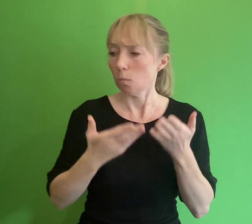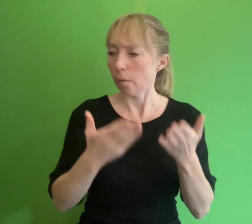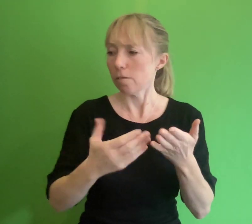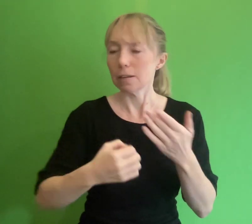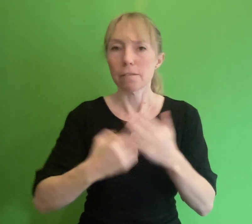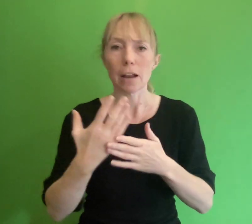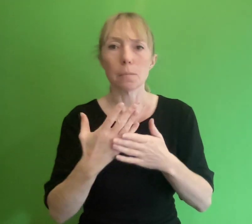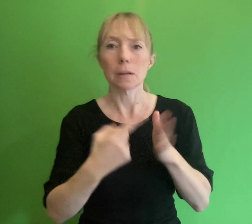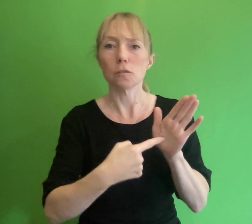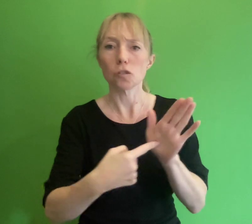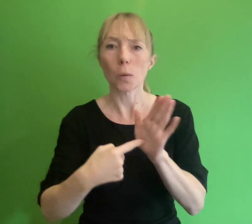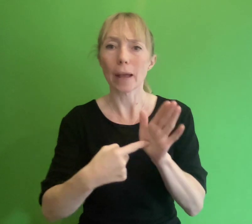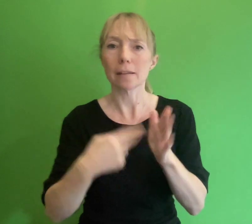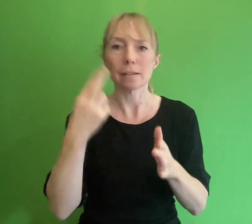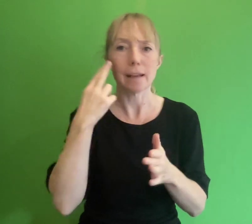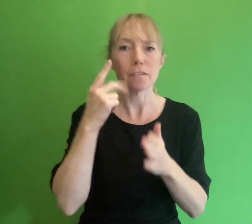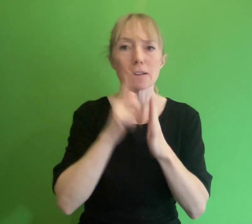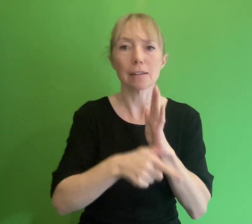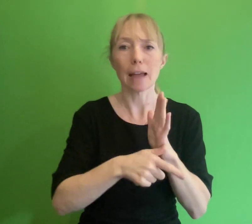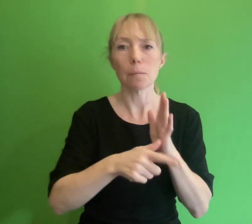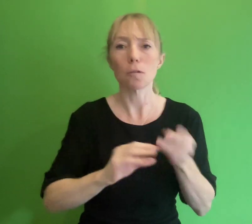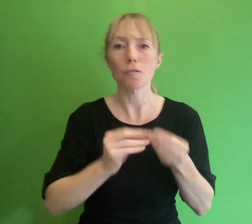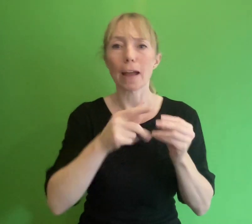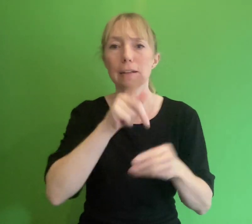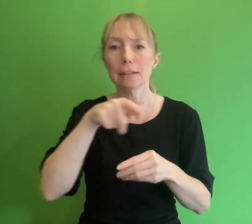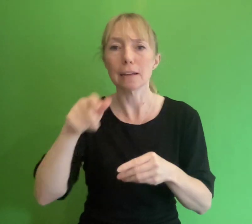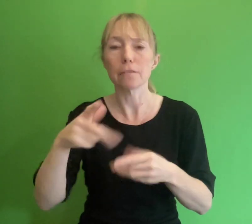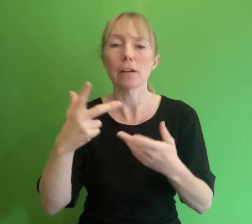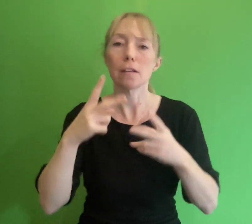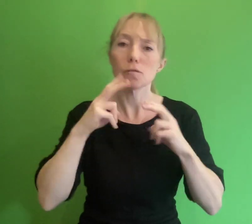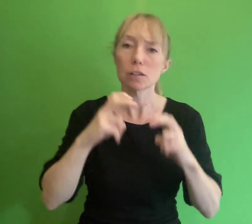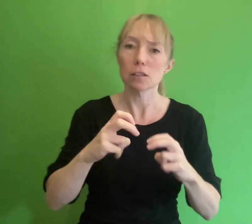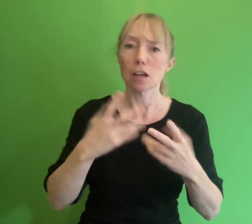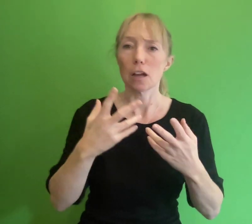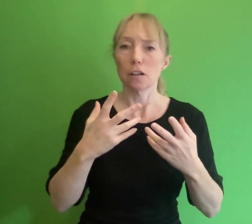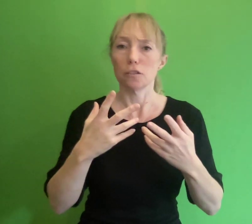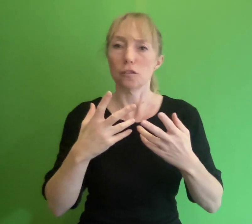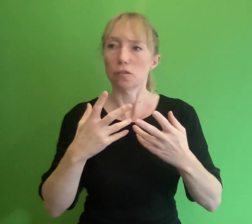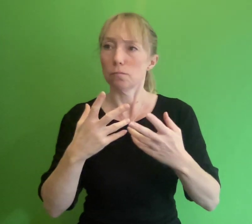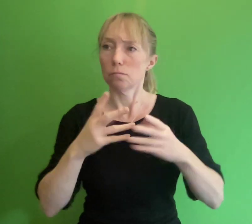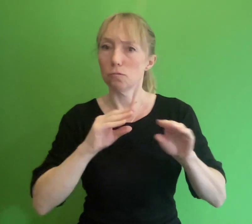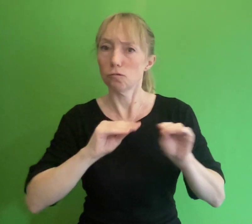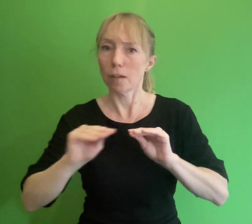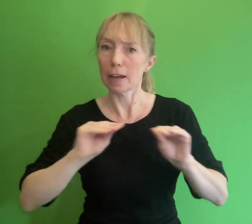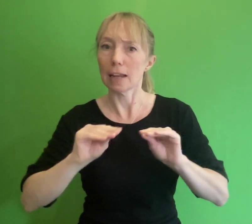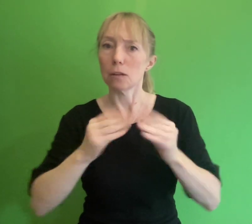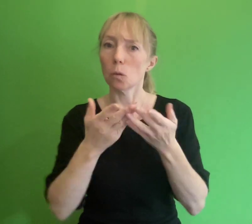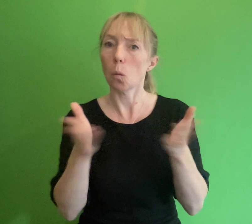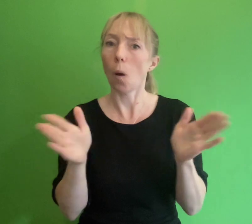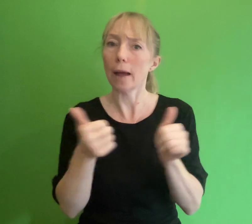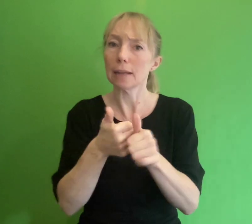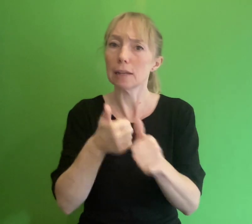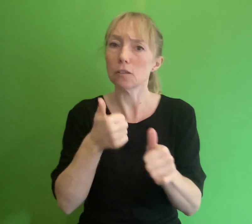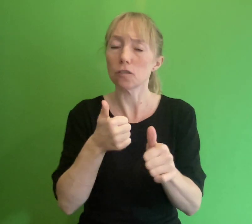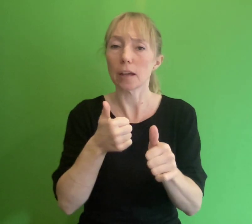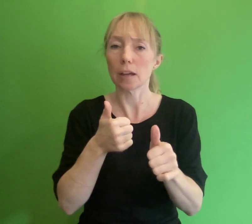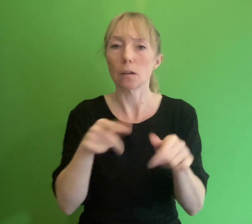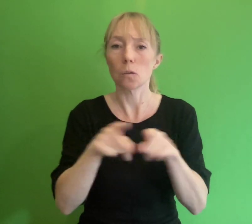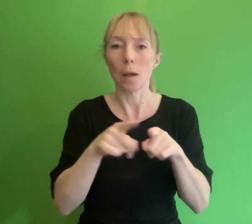disabled creatives and research-informed training to the wider industry. As well as leading creative and practical workshop